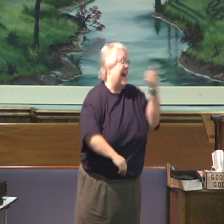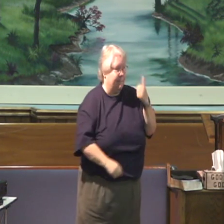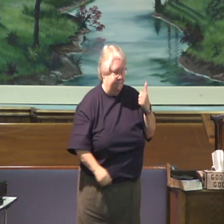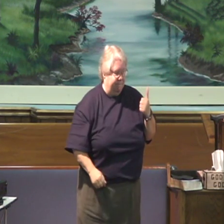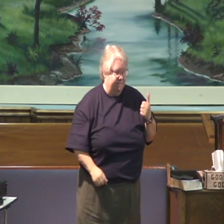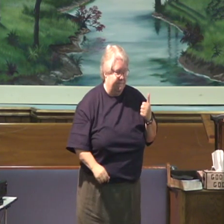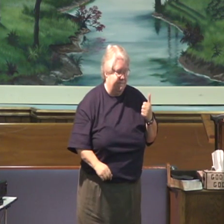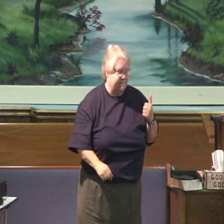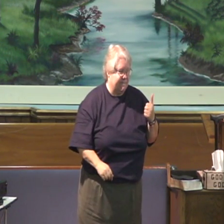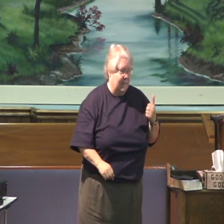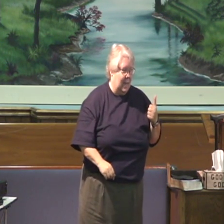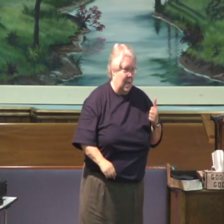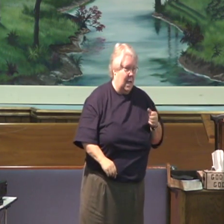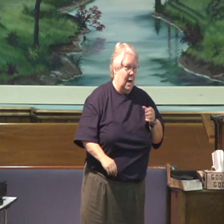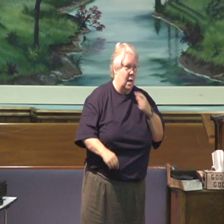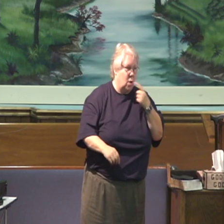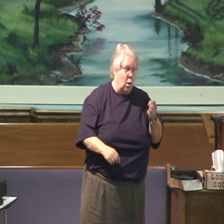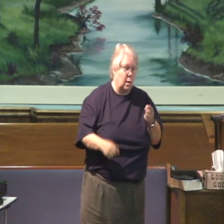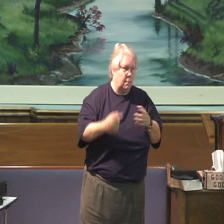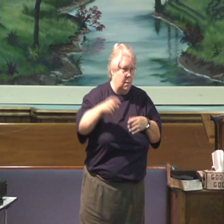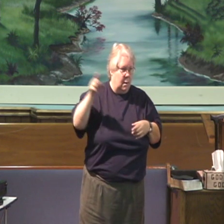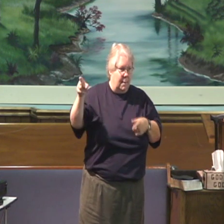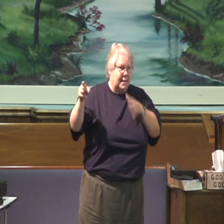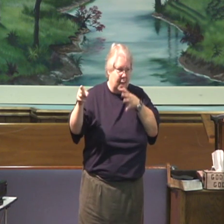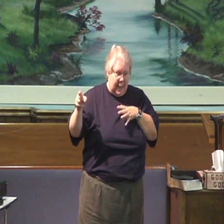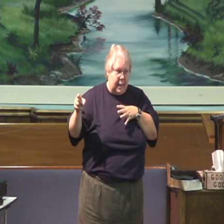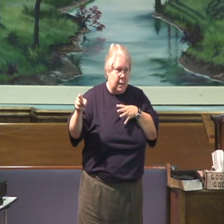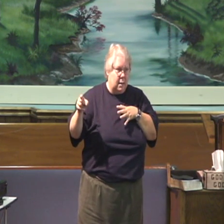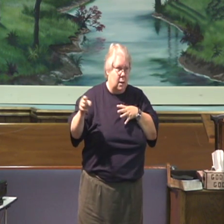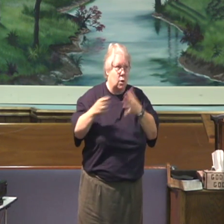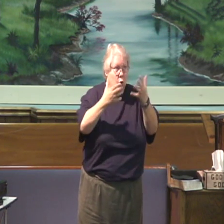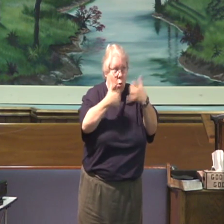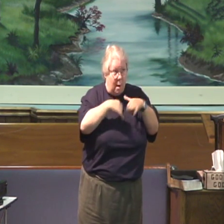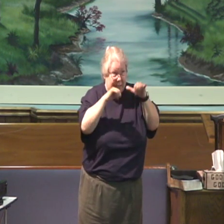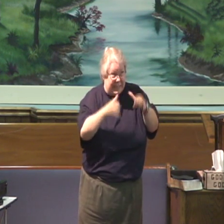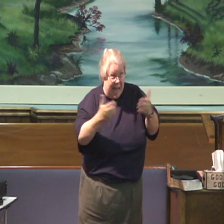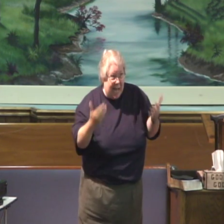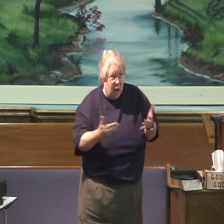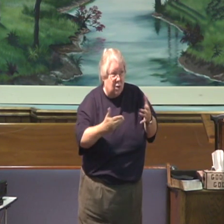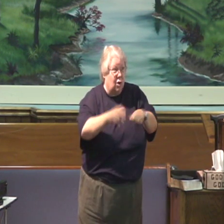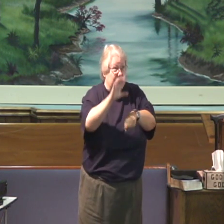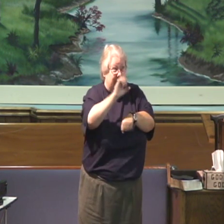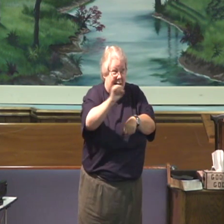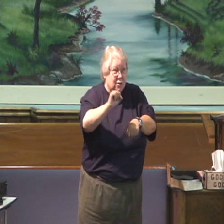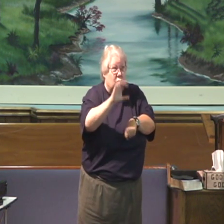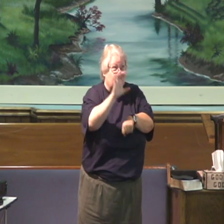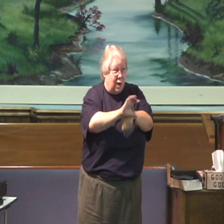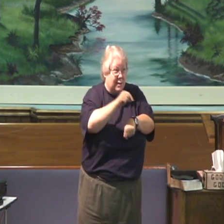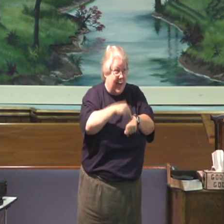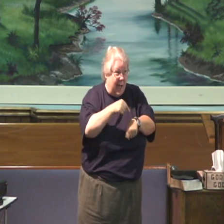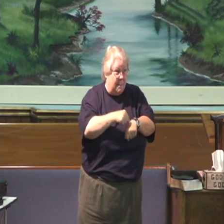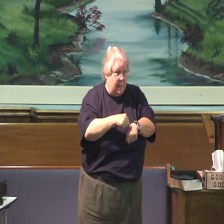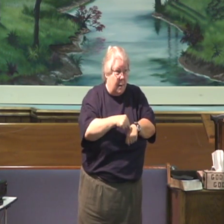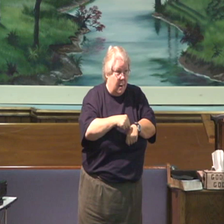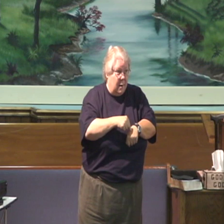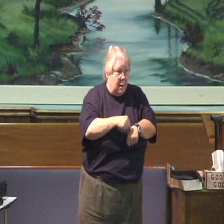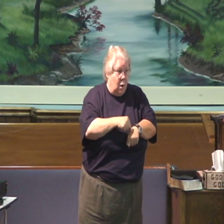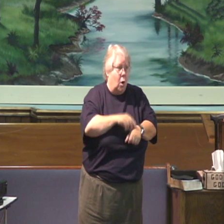come! And I told him about that lady. Do you want me to stay here during Sunday school church time? Or